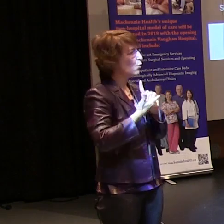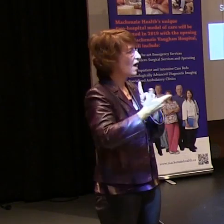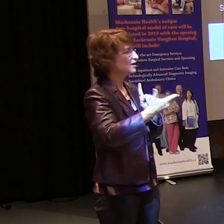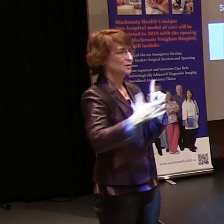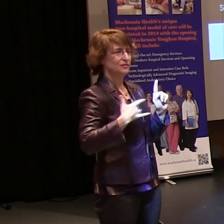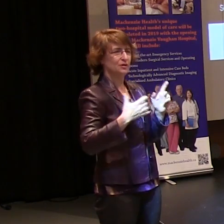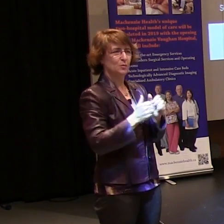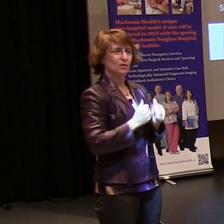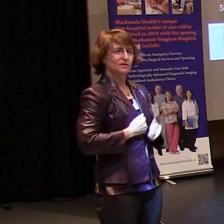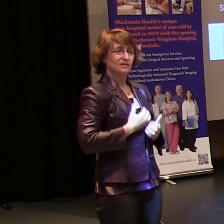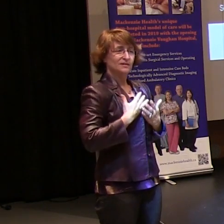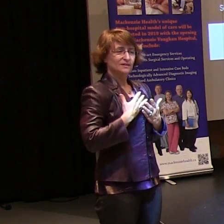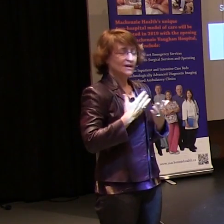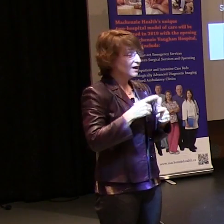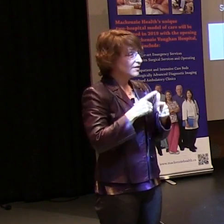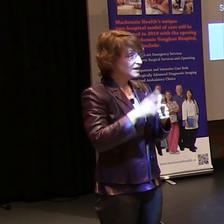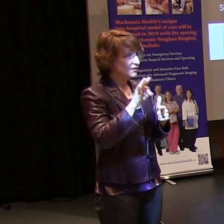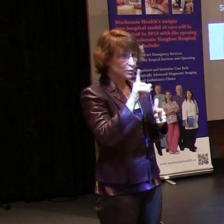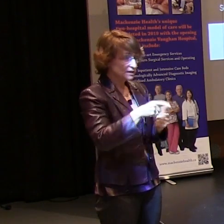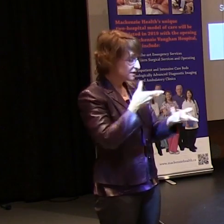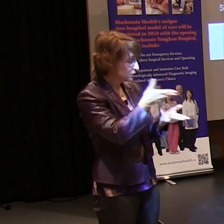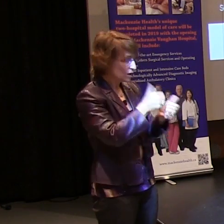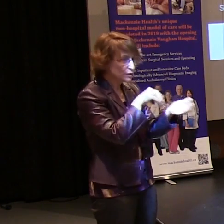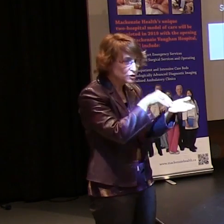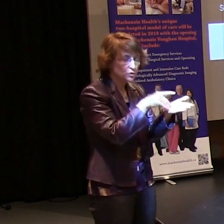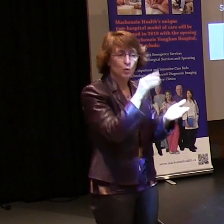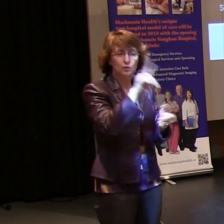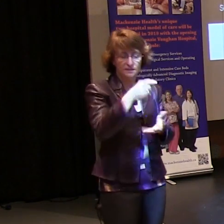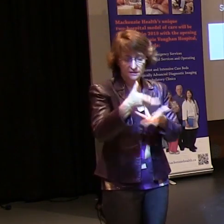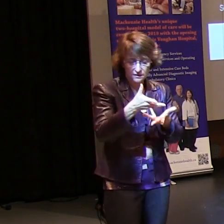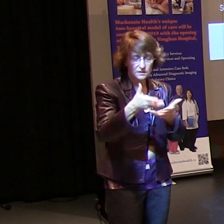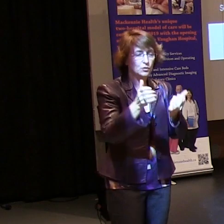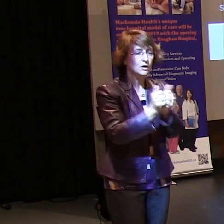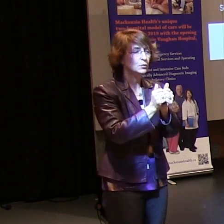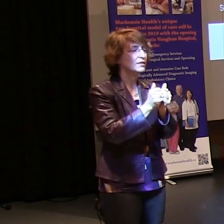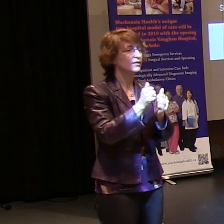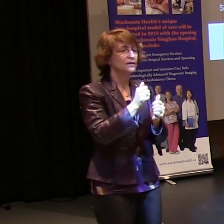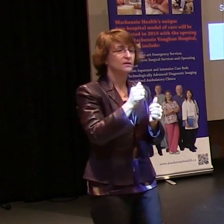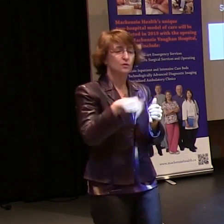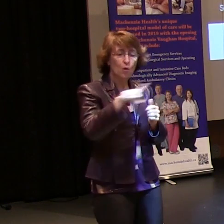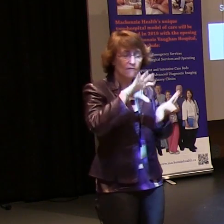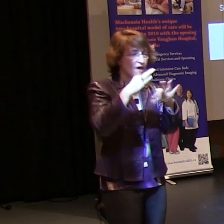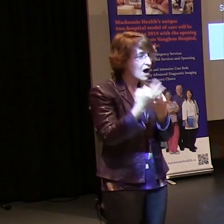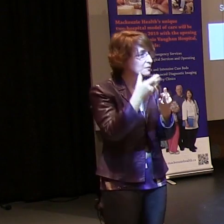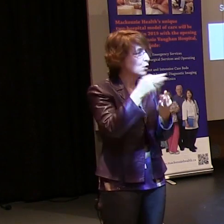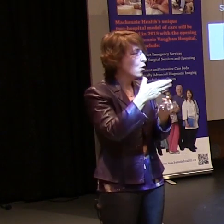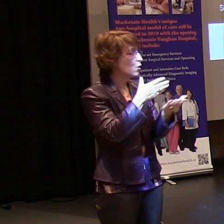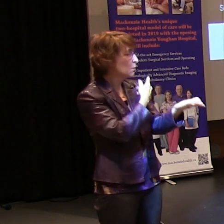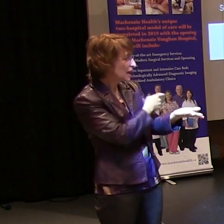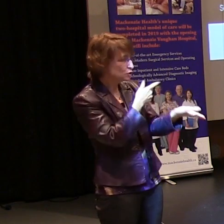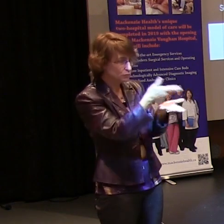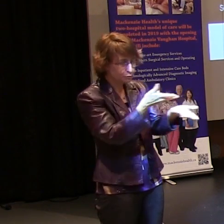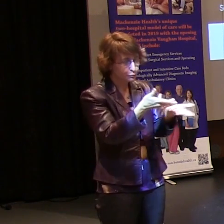way. And then if you need to interact with a doctor, or you want to interact between you and your family member, or between your